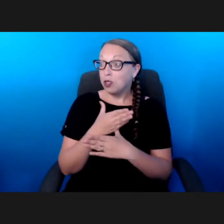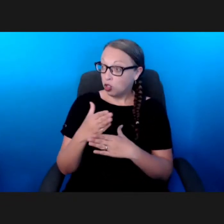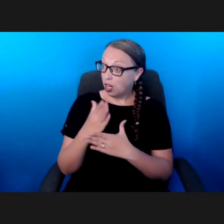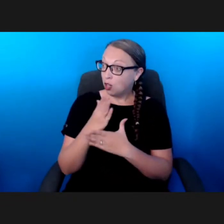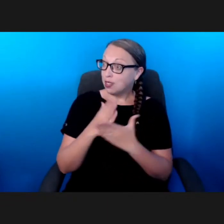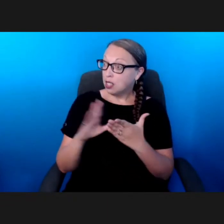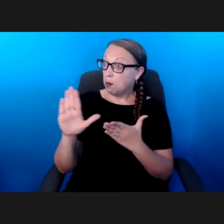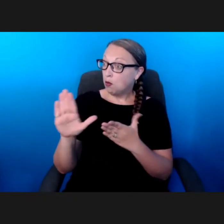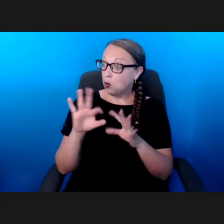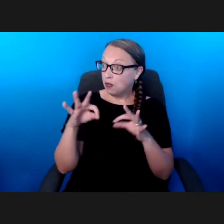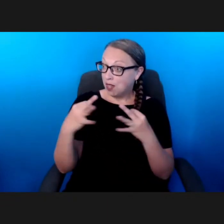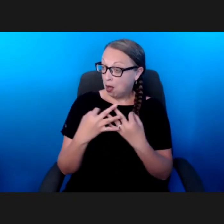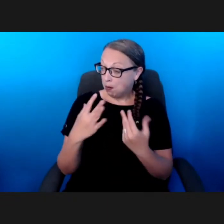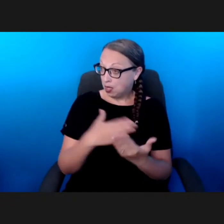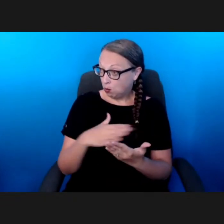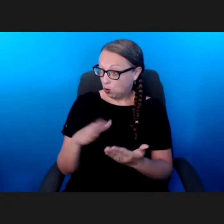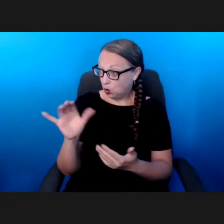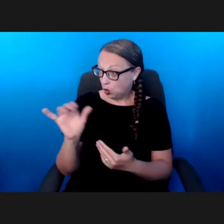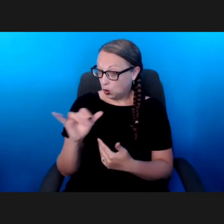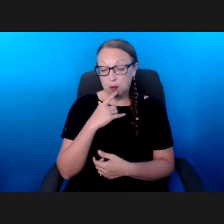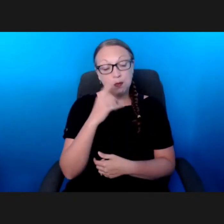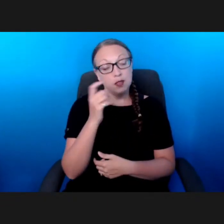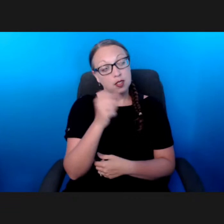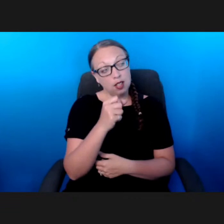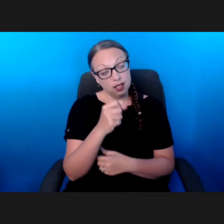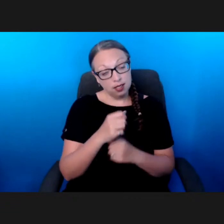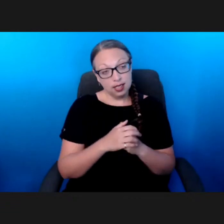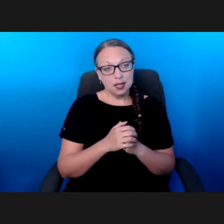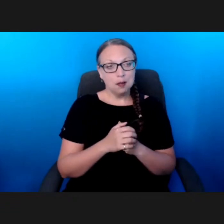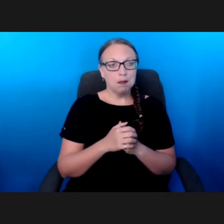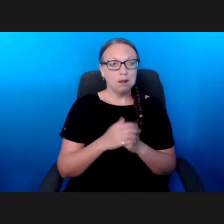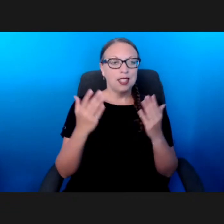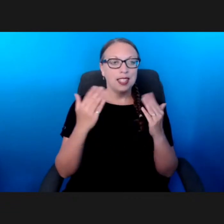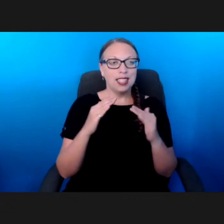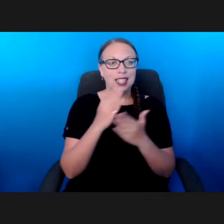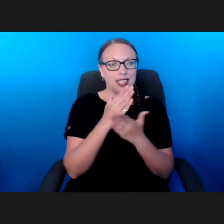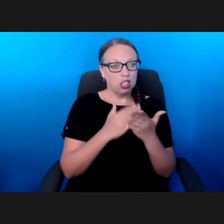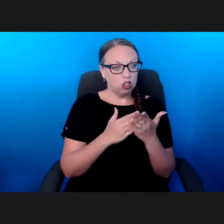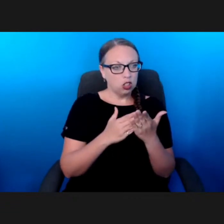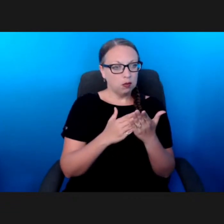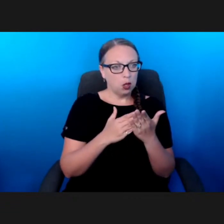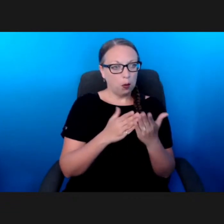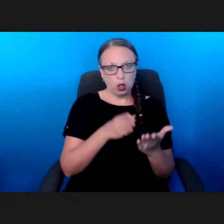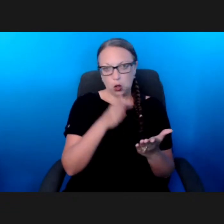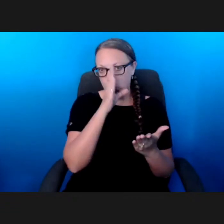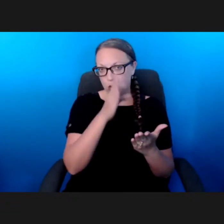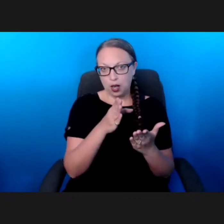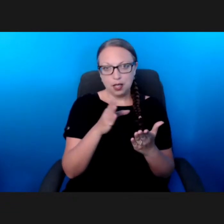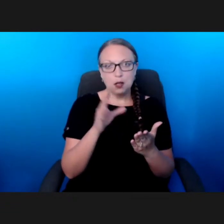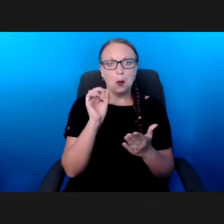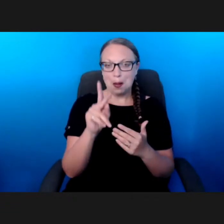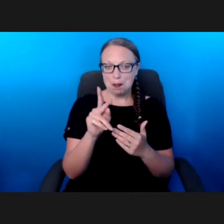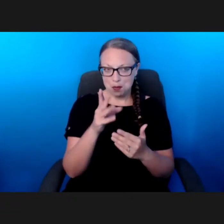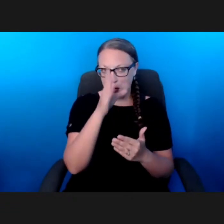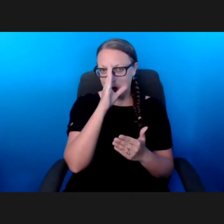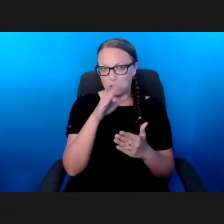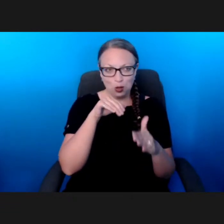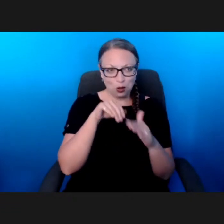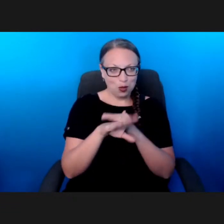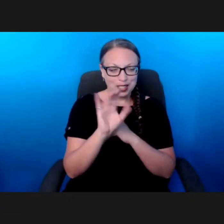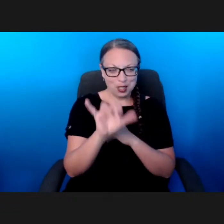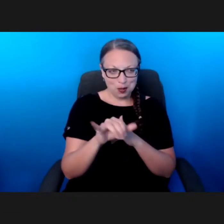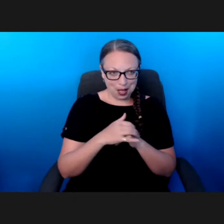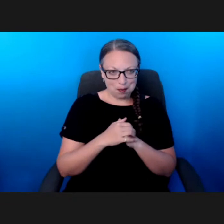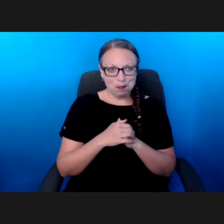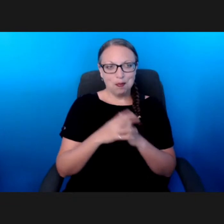your family's music, aren't you? We are. The next section is, are we going right into We're this? going right into it, Okay. yes. The